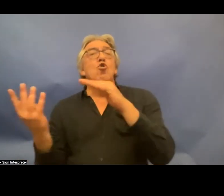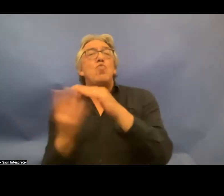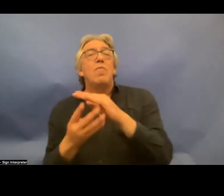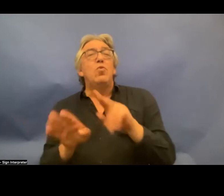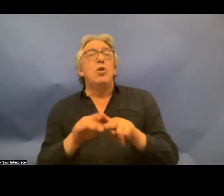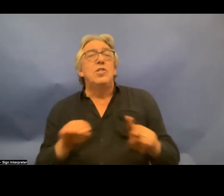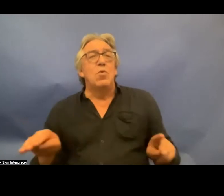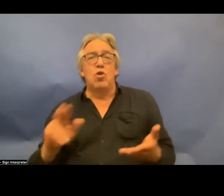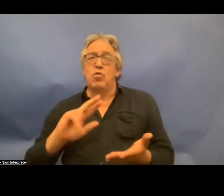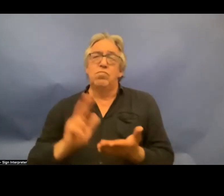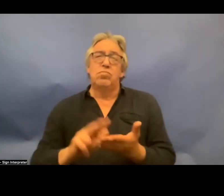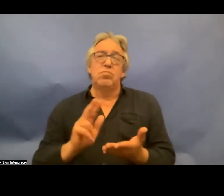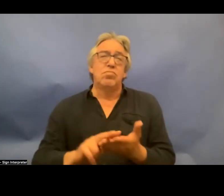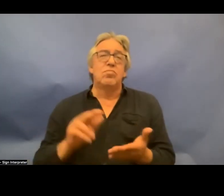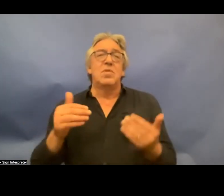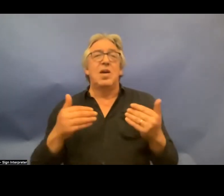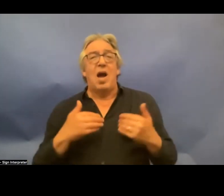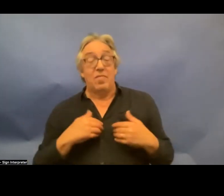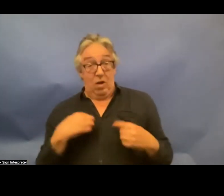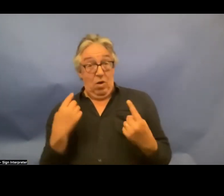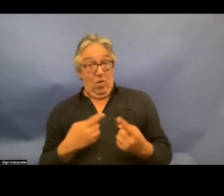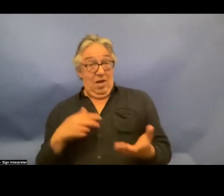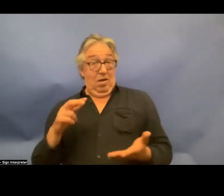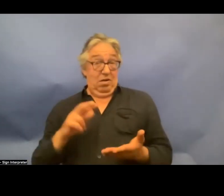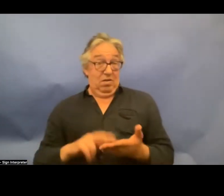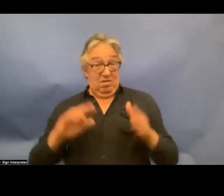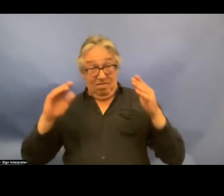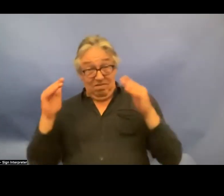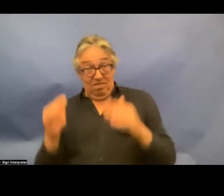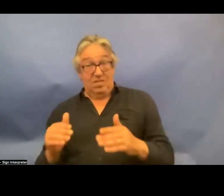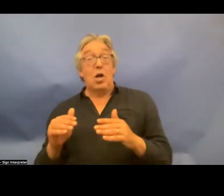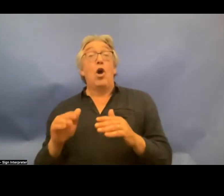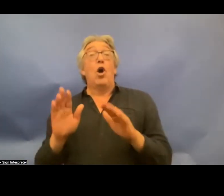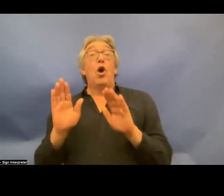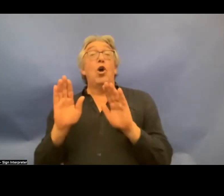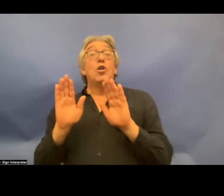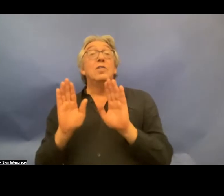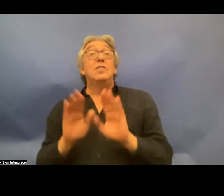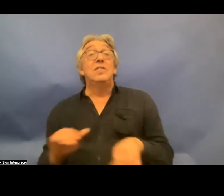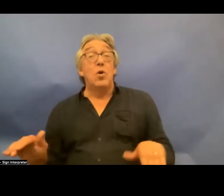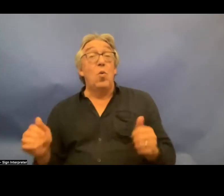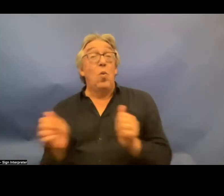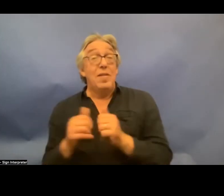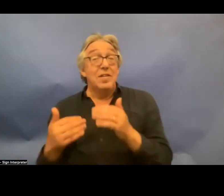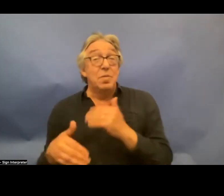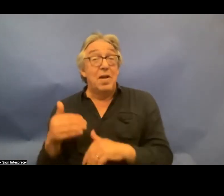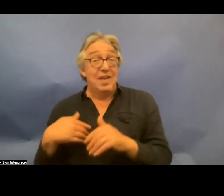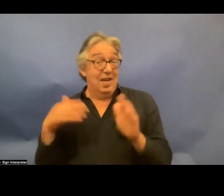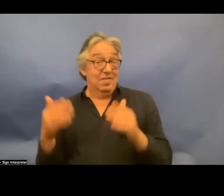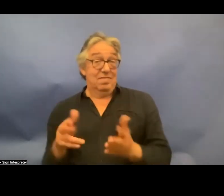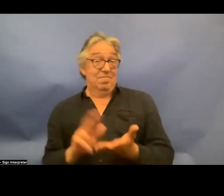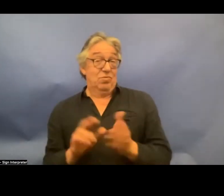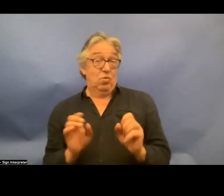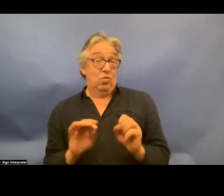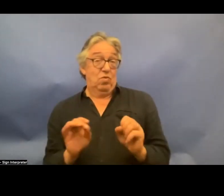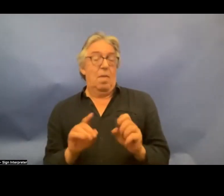unfortunately always a side note. And here we must be politically very sensitive and loud.